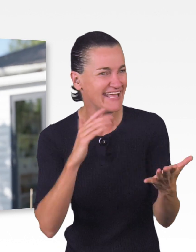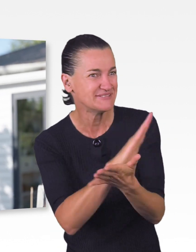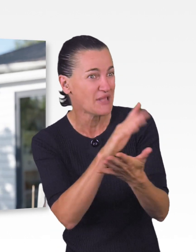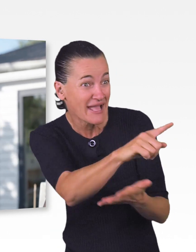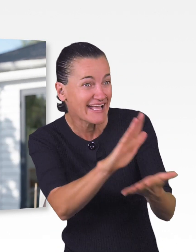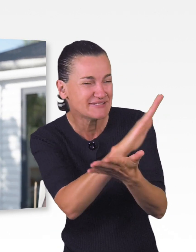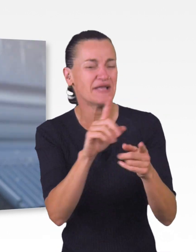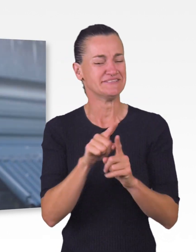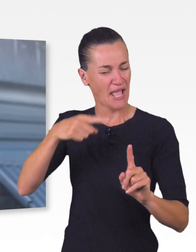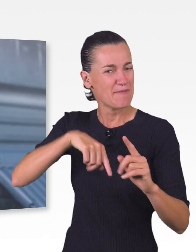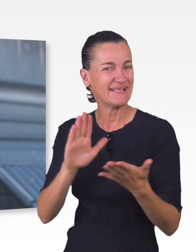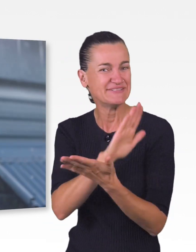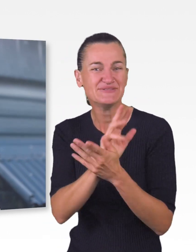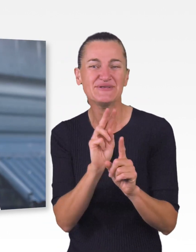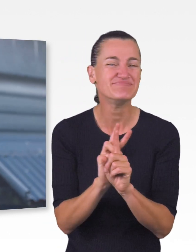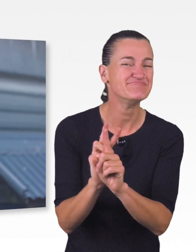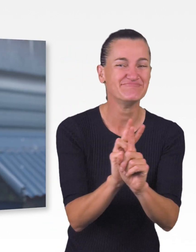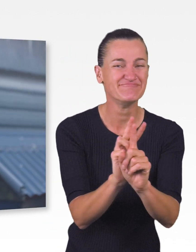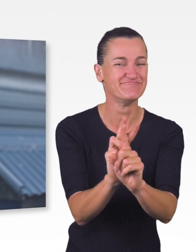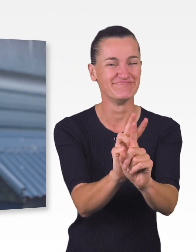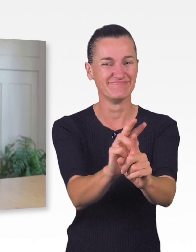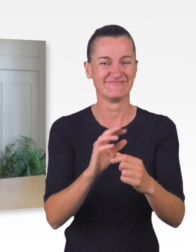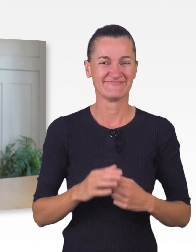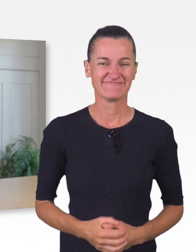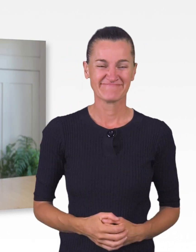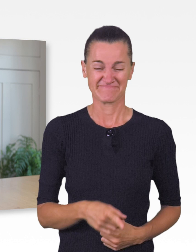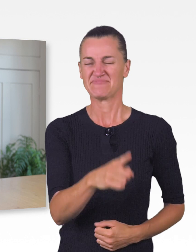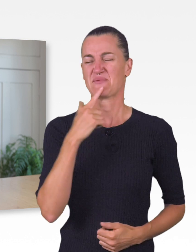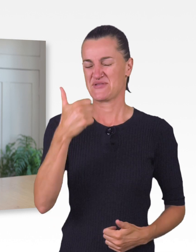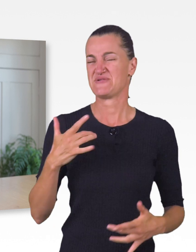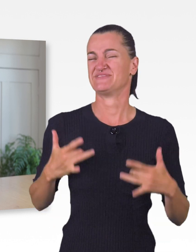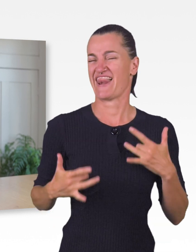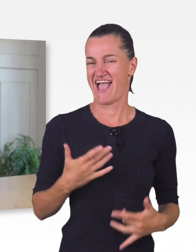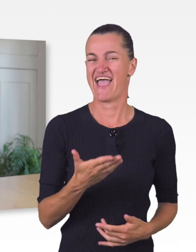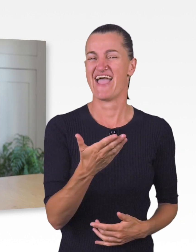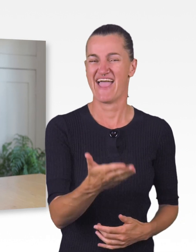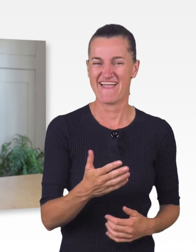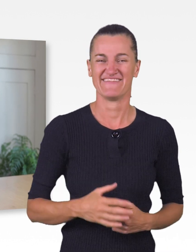his life and enjoying it as much as he is. Gonna be a good life too.